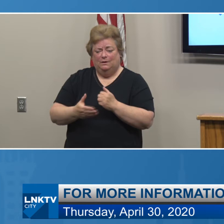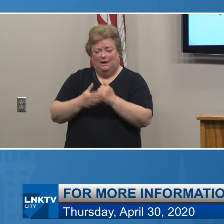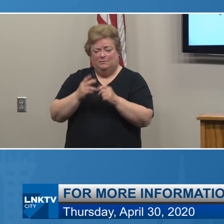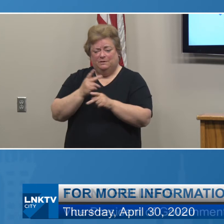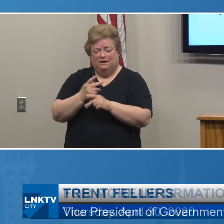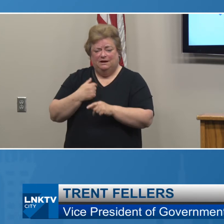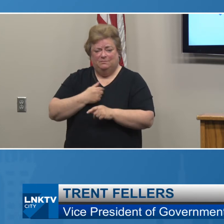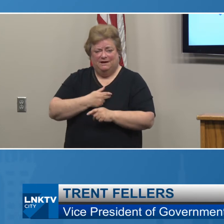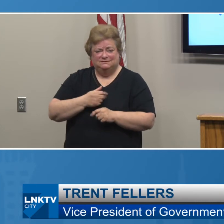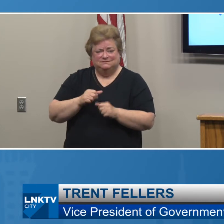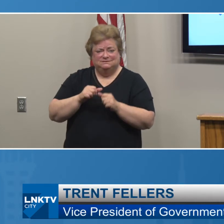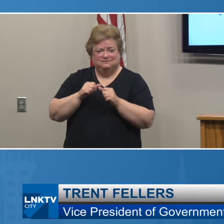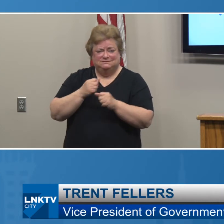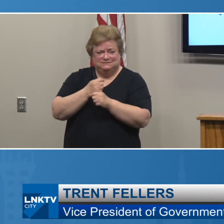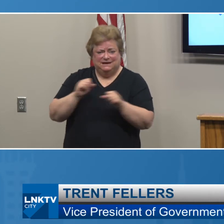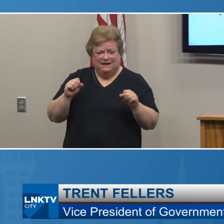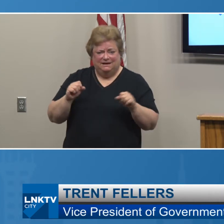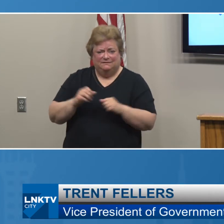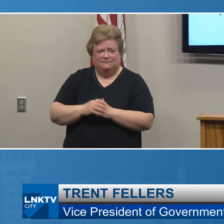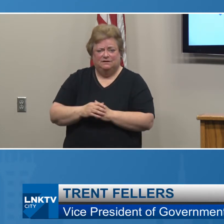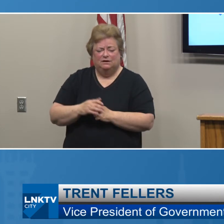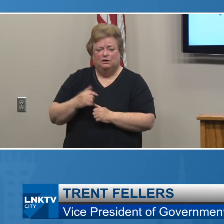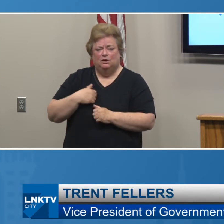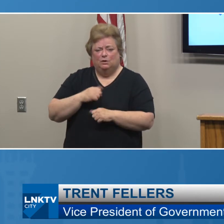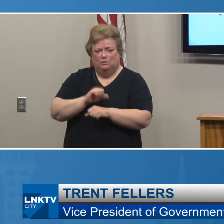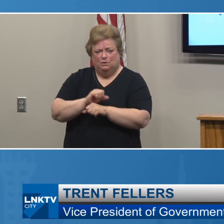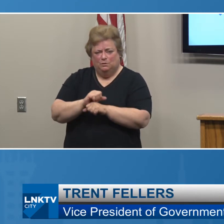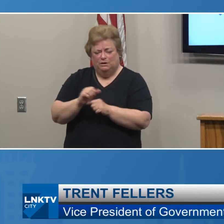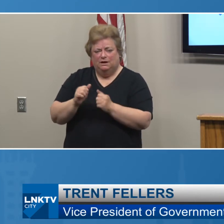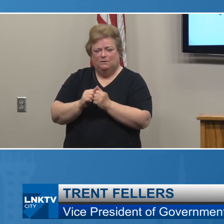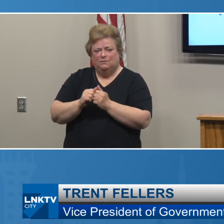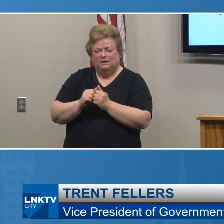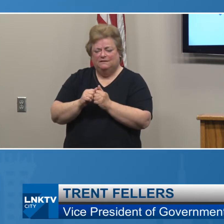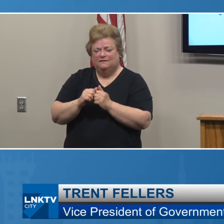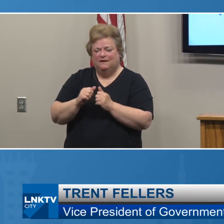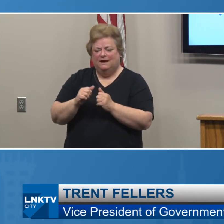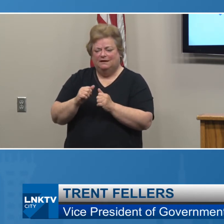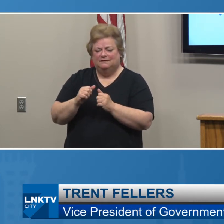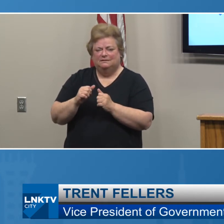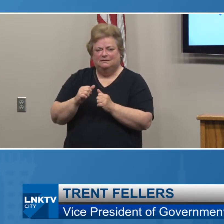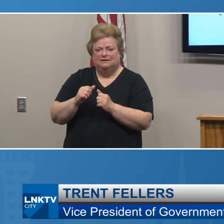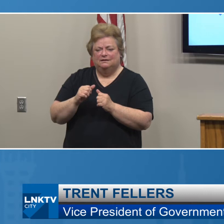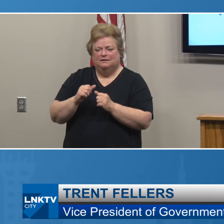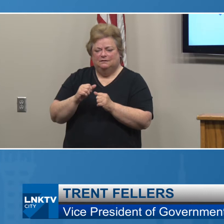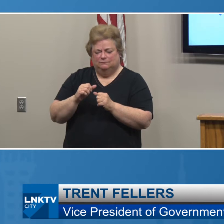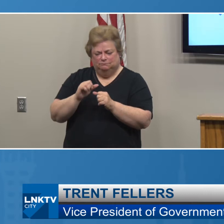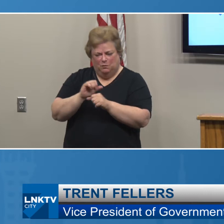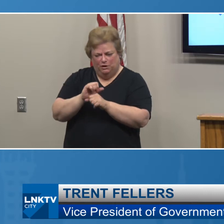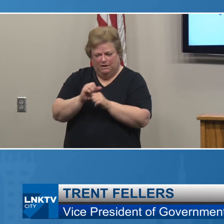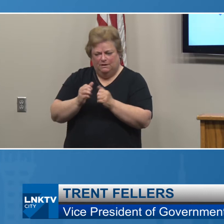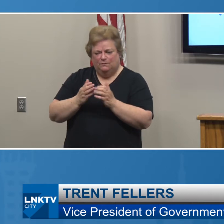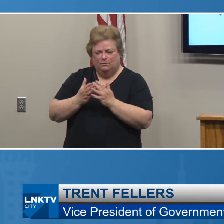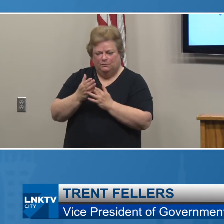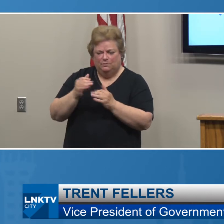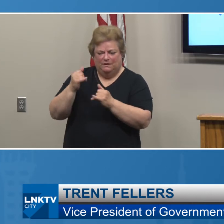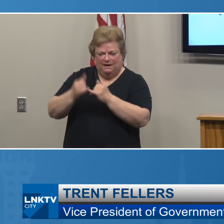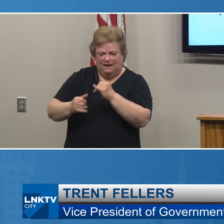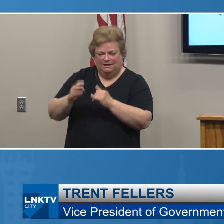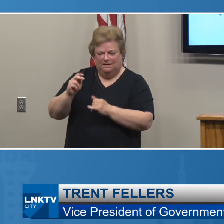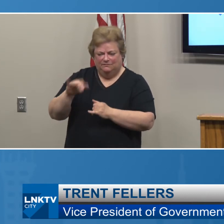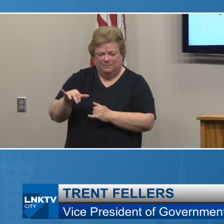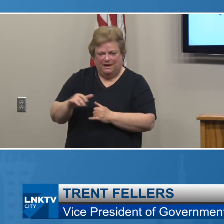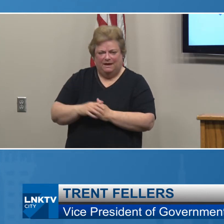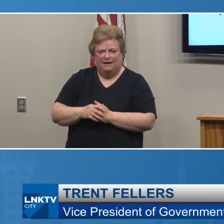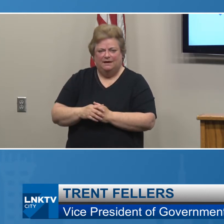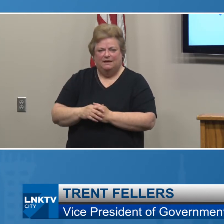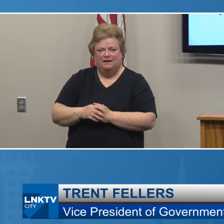Windstream signed on to the FCC's Keeping Americans Connected pledge through the end of May. Kinetic by Windstream will